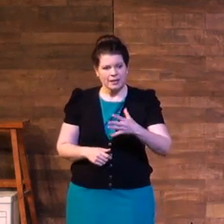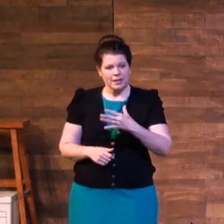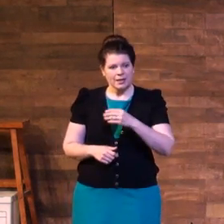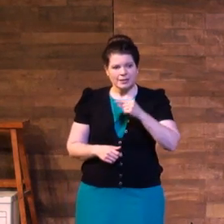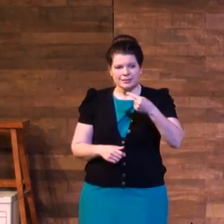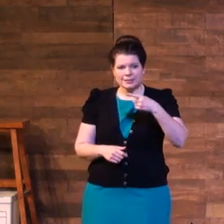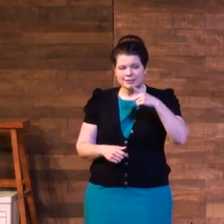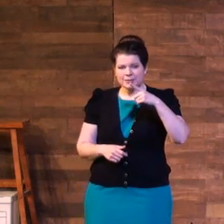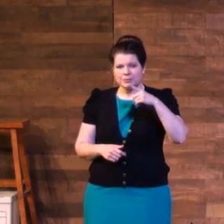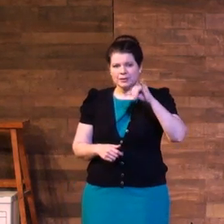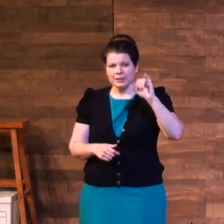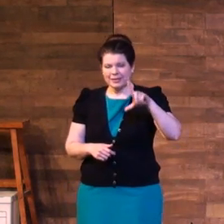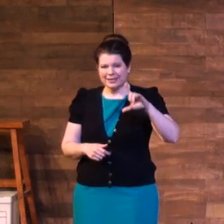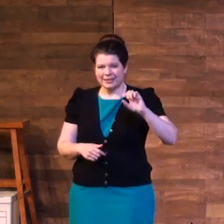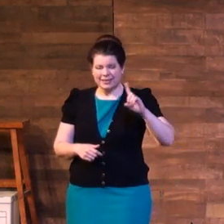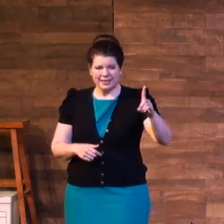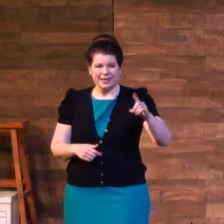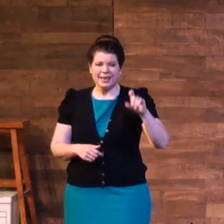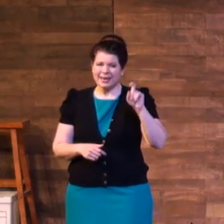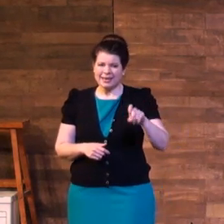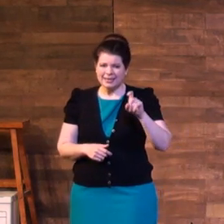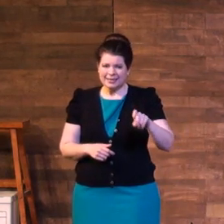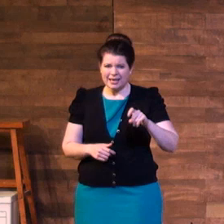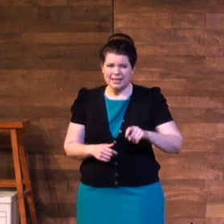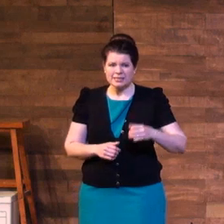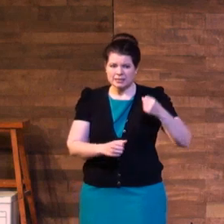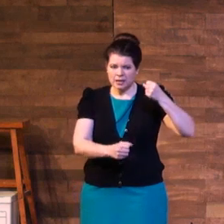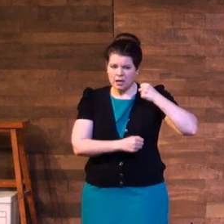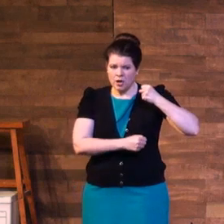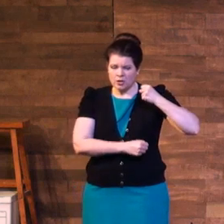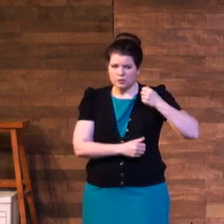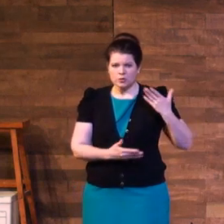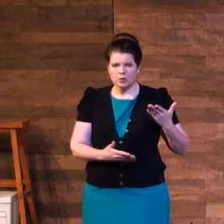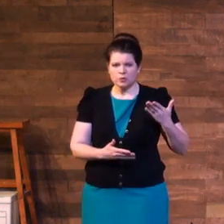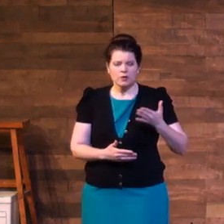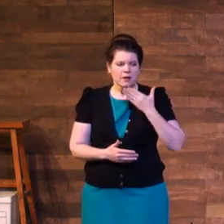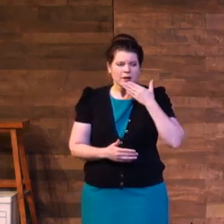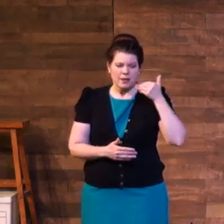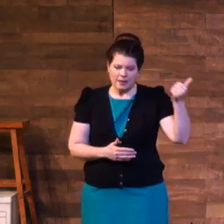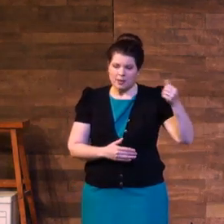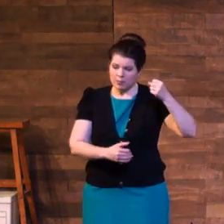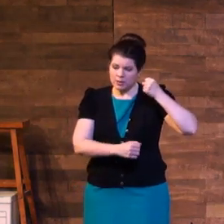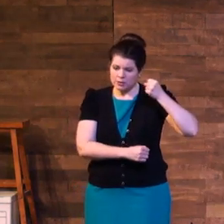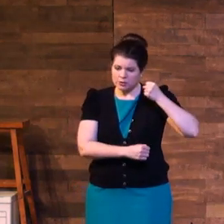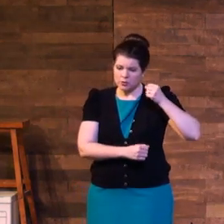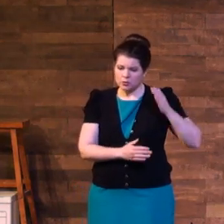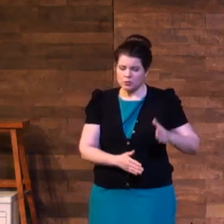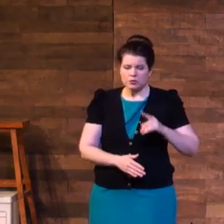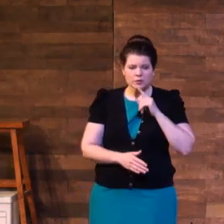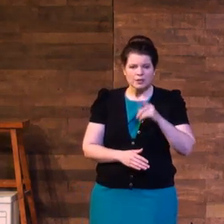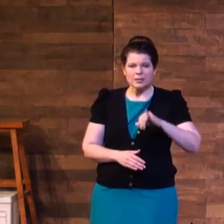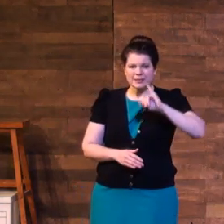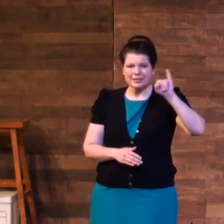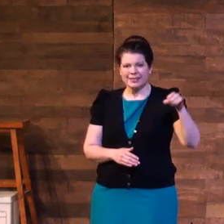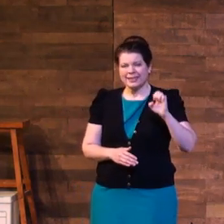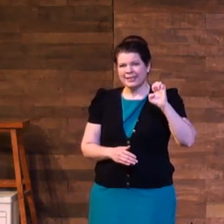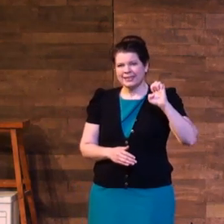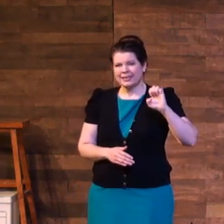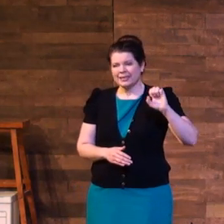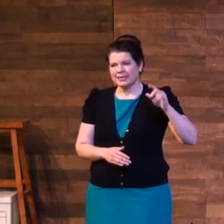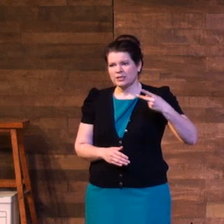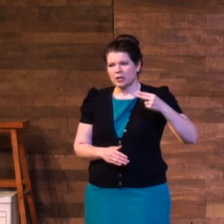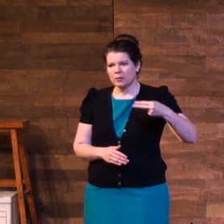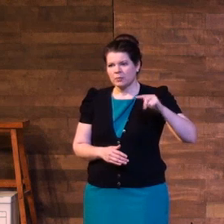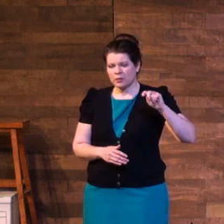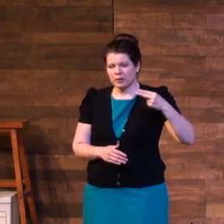Ammonites. And the best person they have is Jephthah. So they go and they approach Jephthah, and they say, "Hey, come